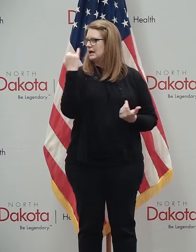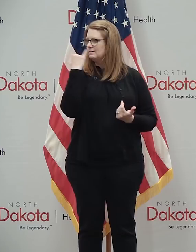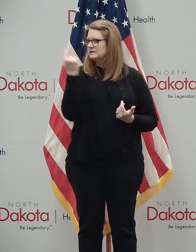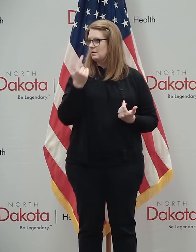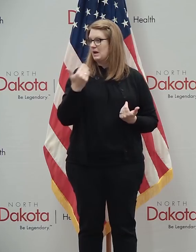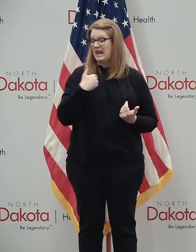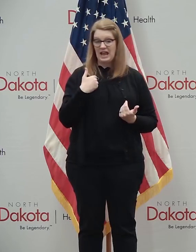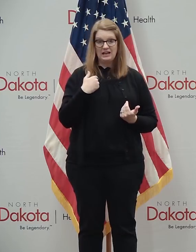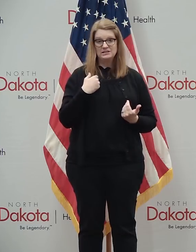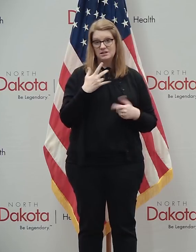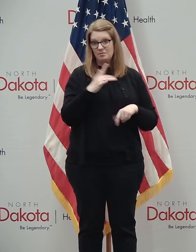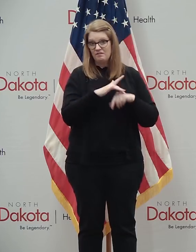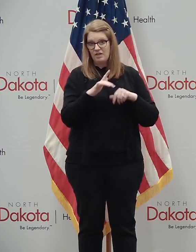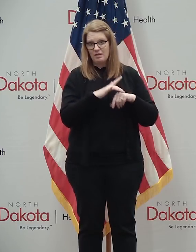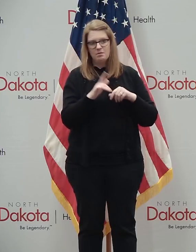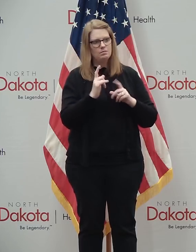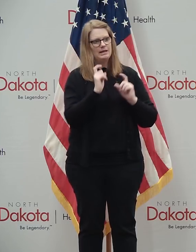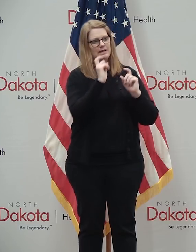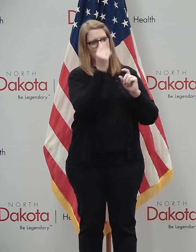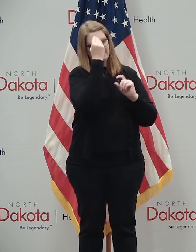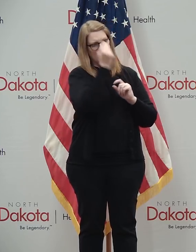terms of when we're heading back to Williston.